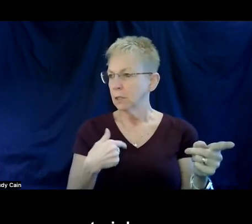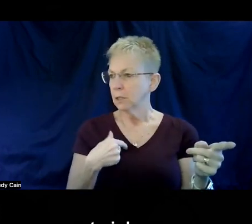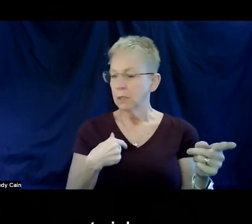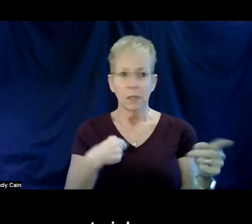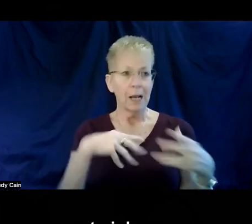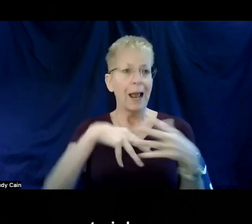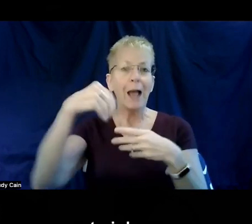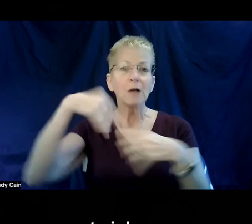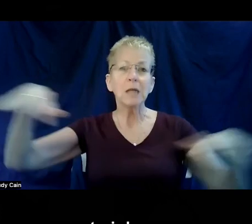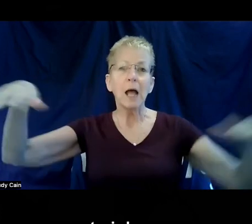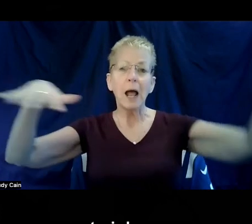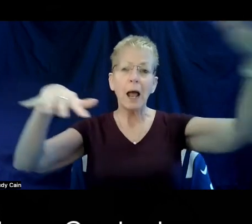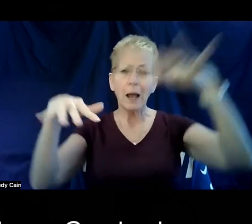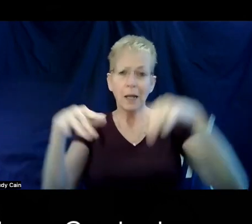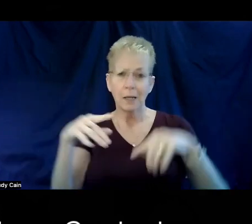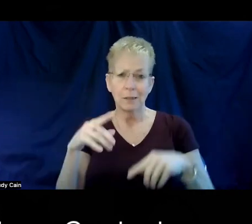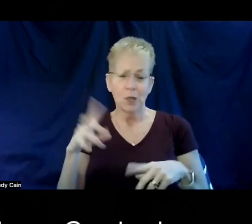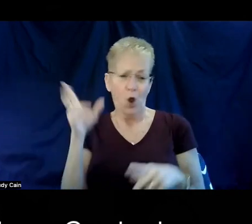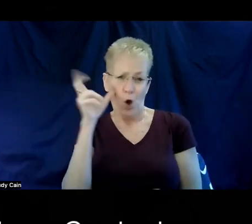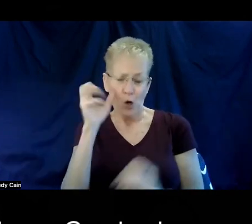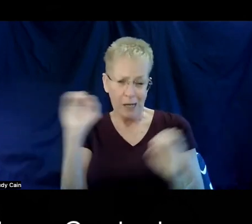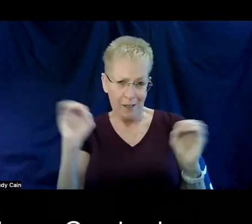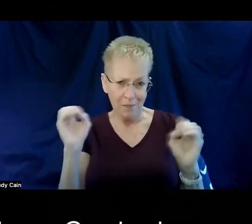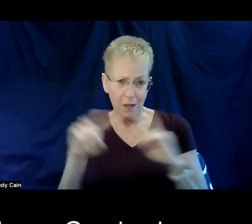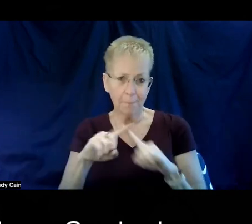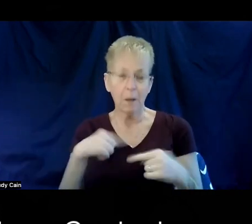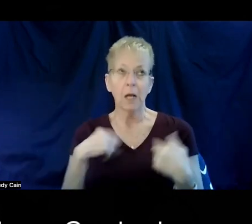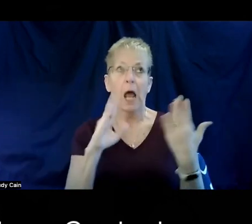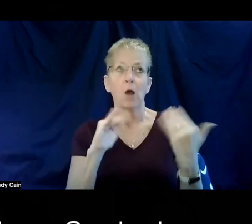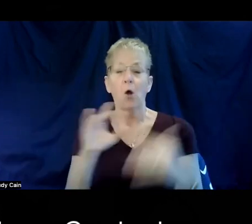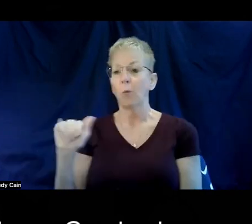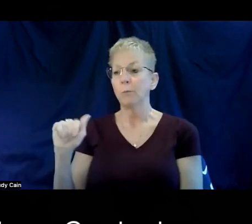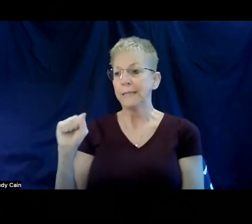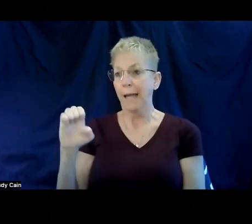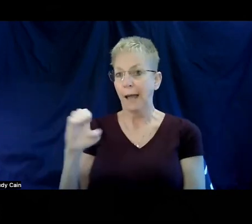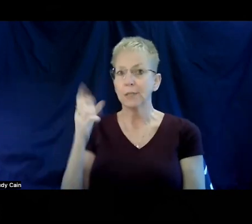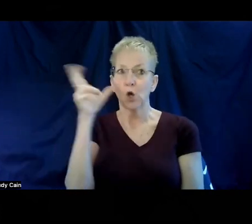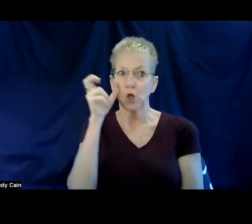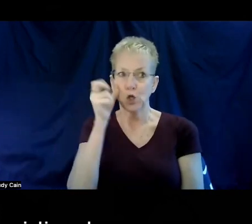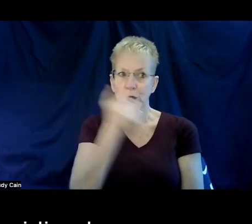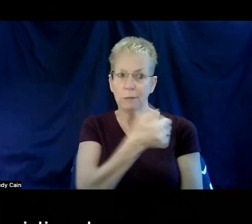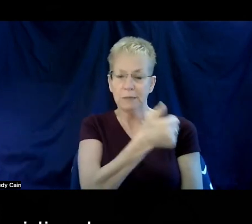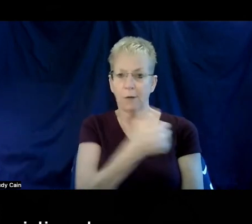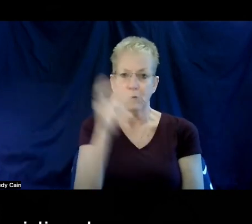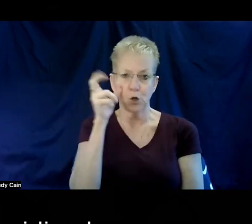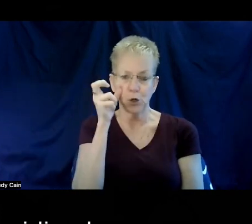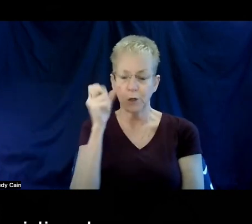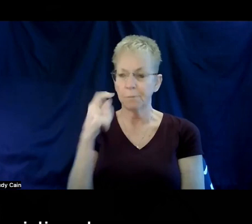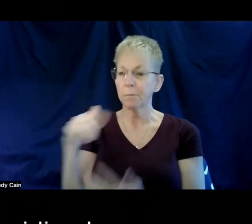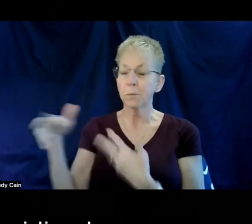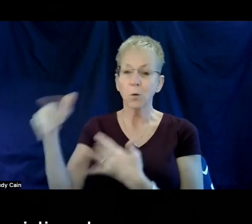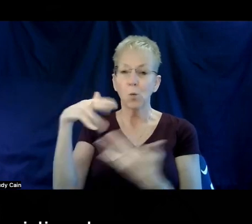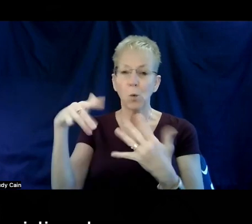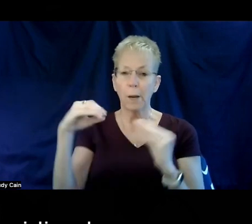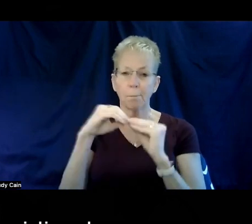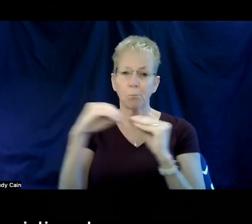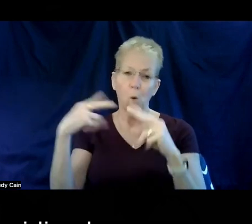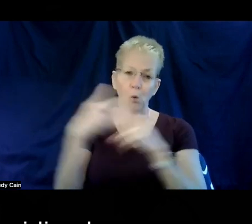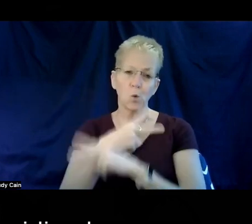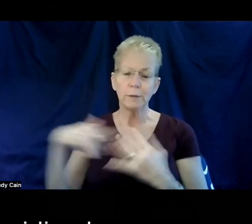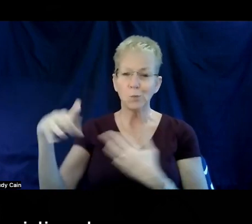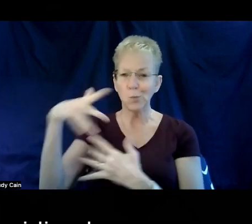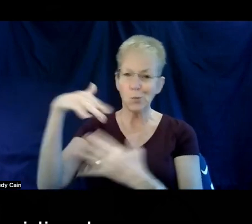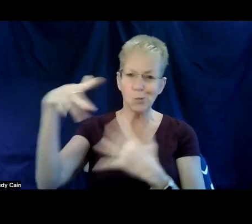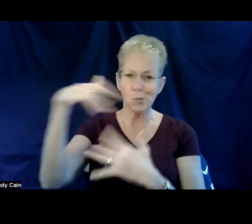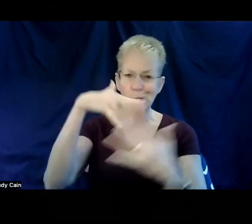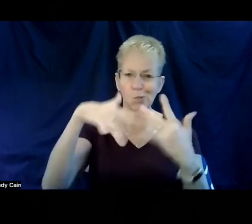even the 2 agents at the gate, had heard, but I could only hope Kaz had picked up on the clatter. The wind kicked up, swirling leaves again and making enough